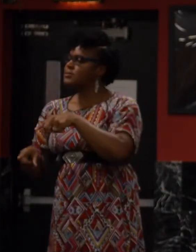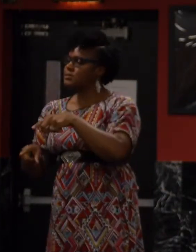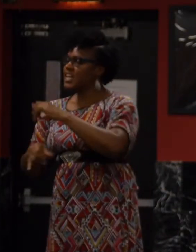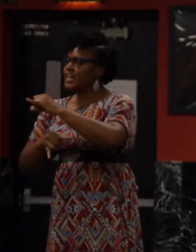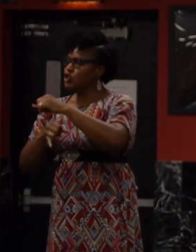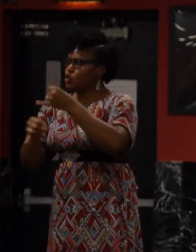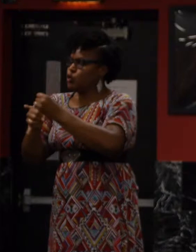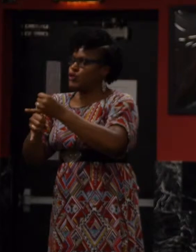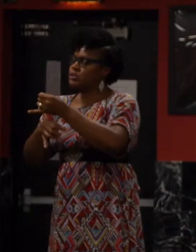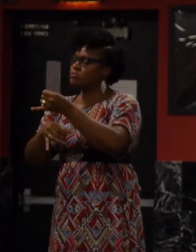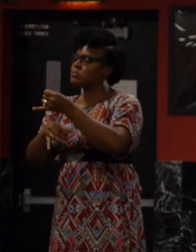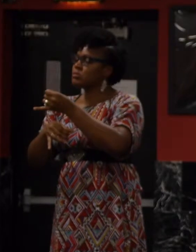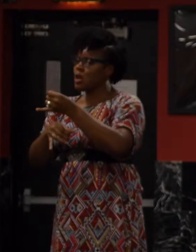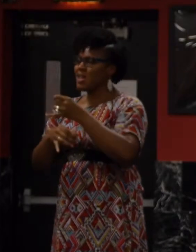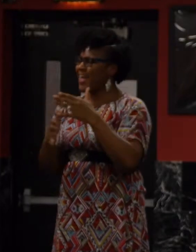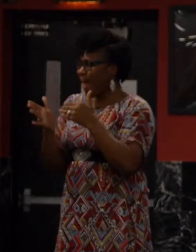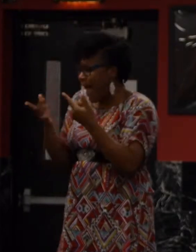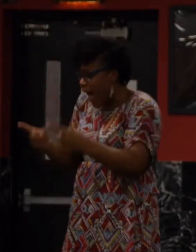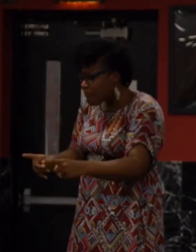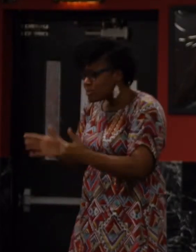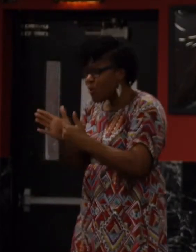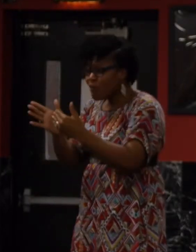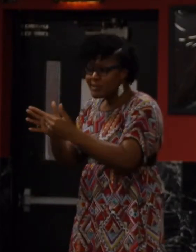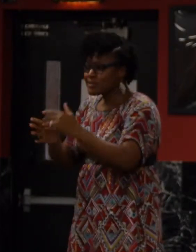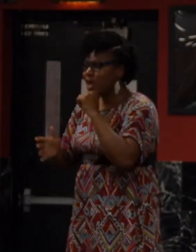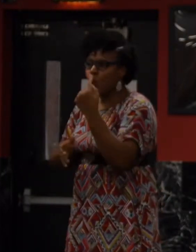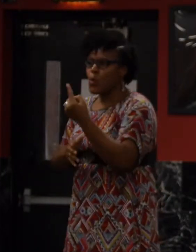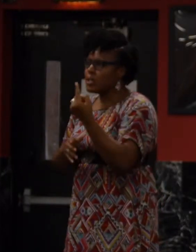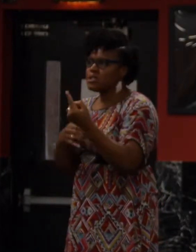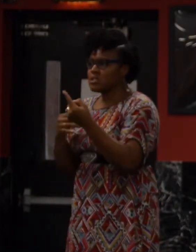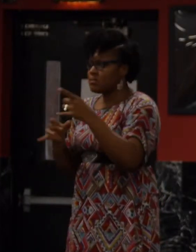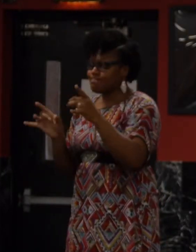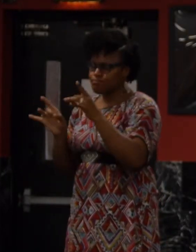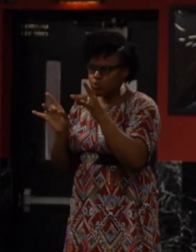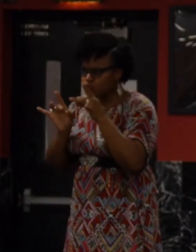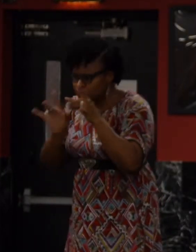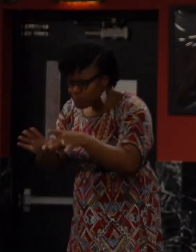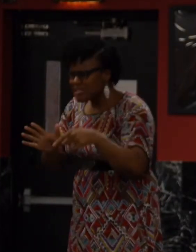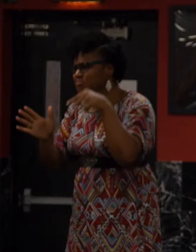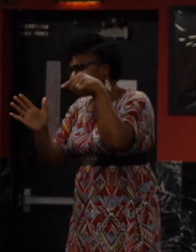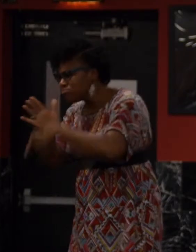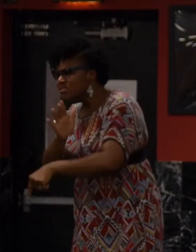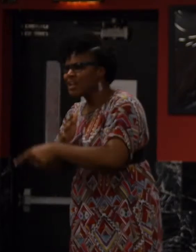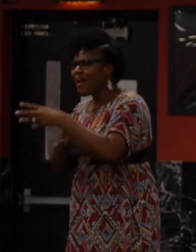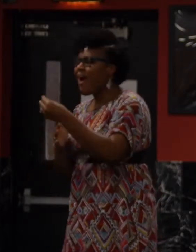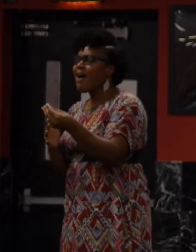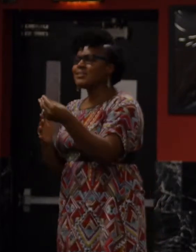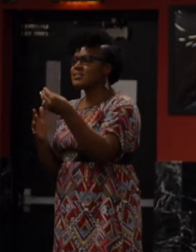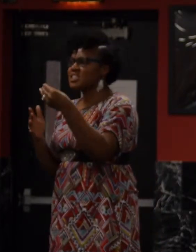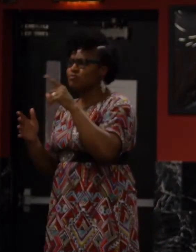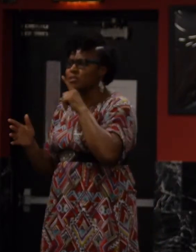institution that more often than not serves just as a means of brutality, death, and to funnel people into the